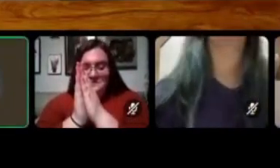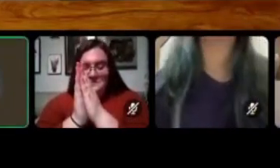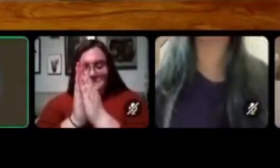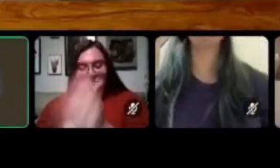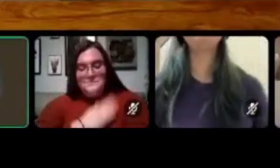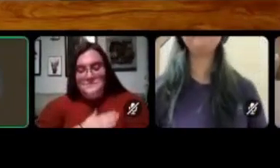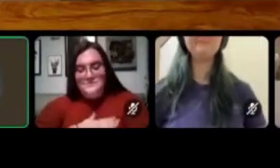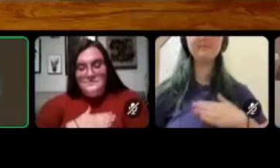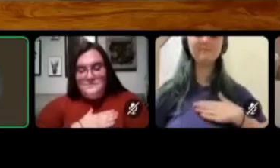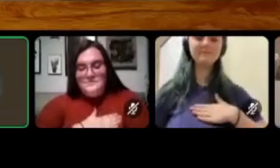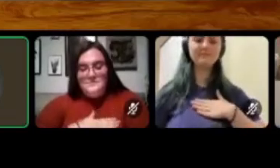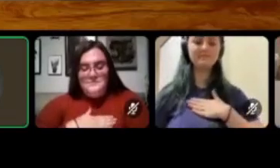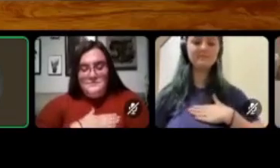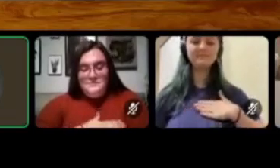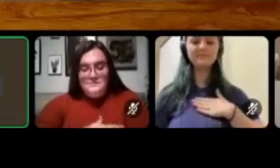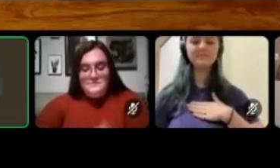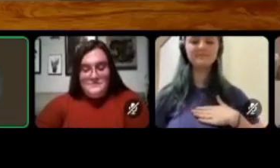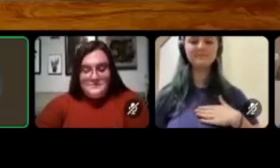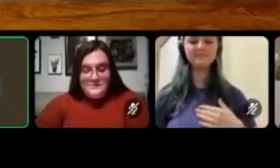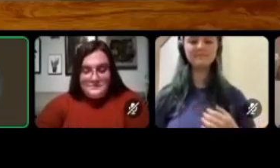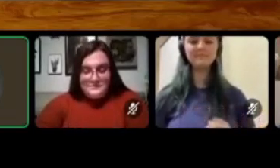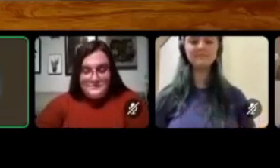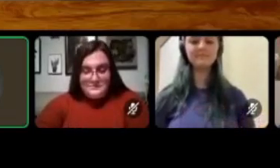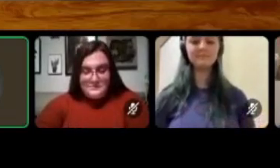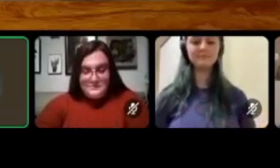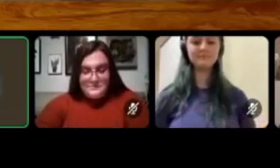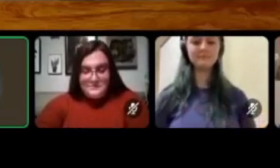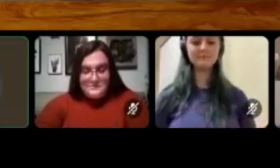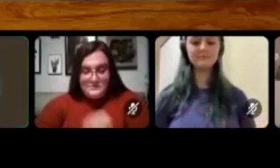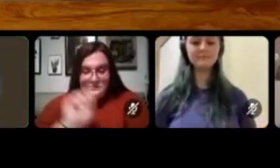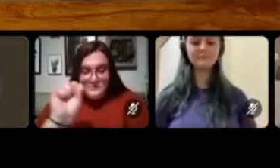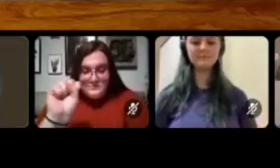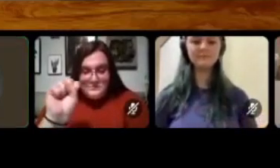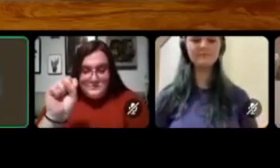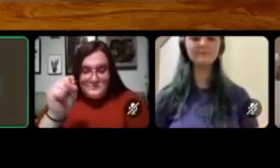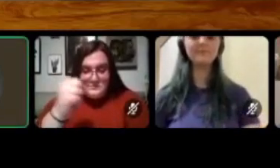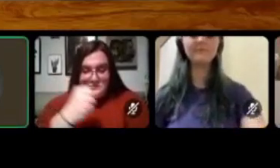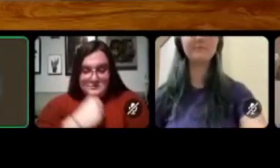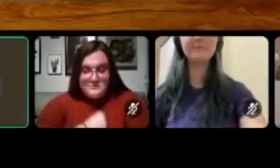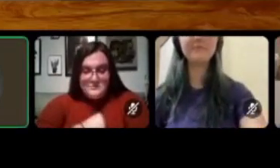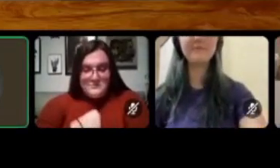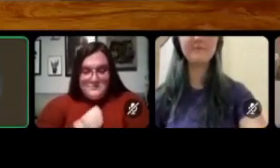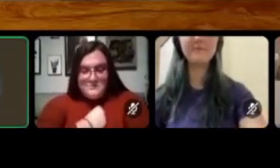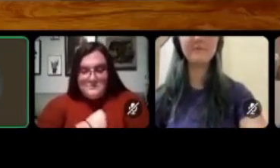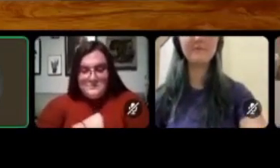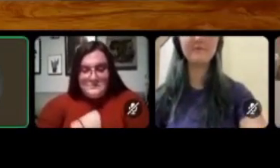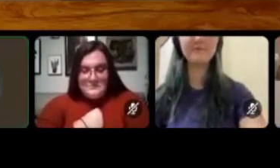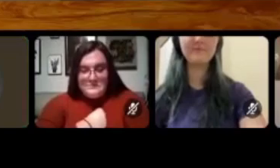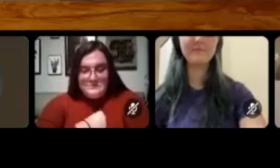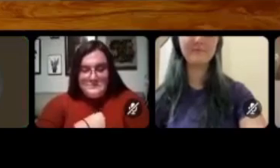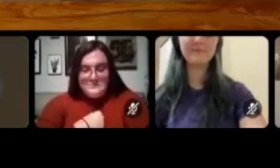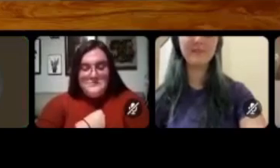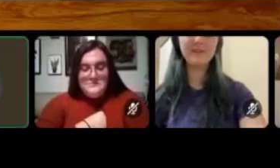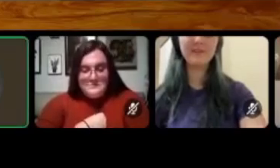to your chest, please. Versus sorry is like a sorry, like ugh.